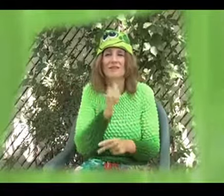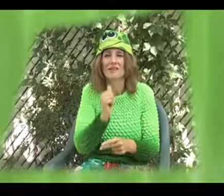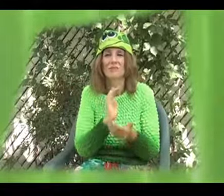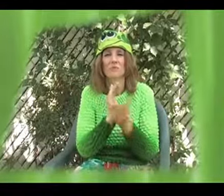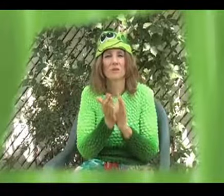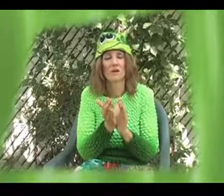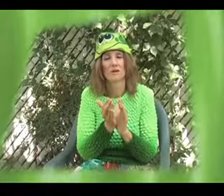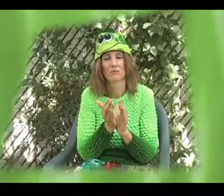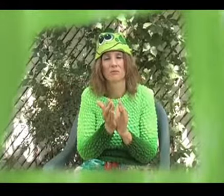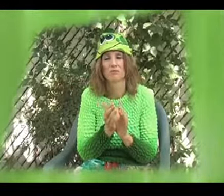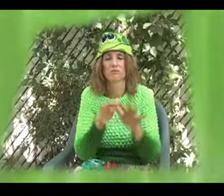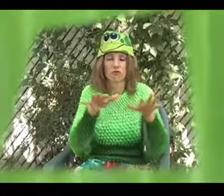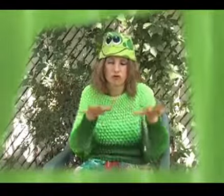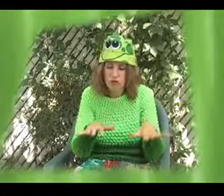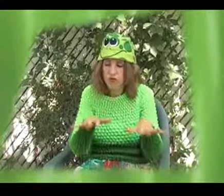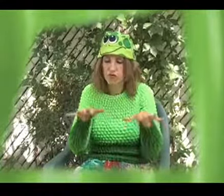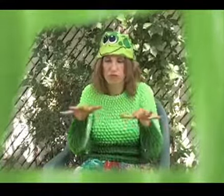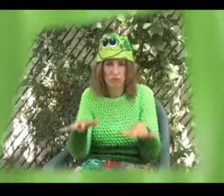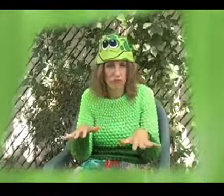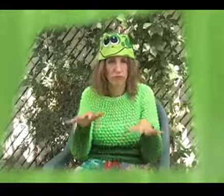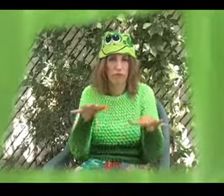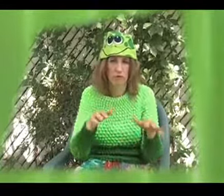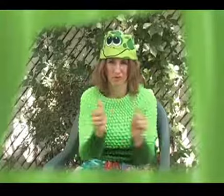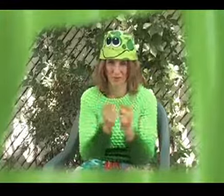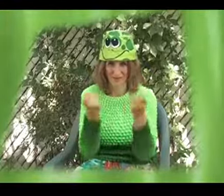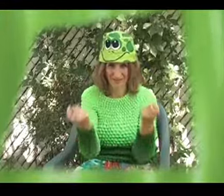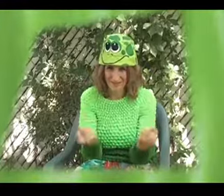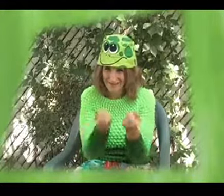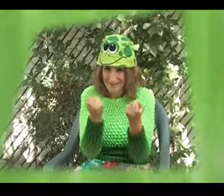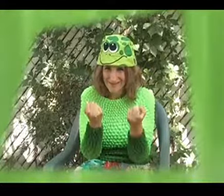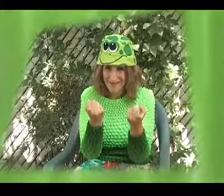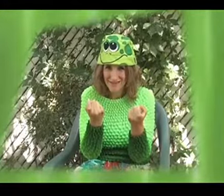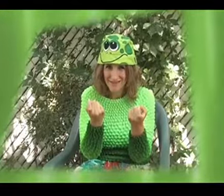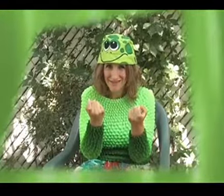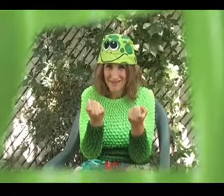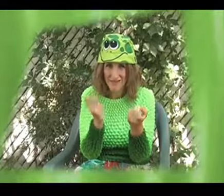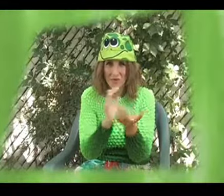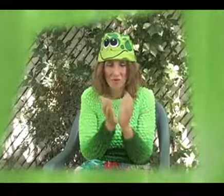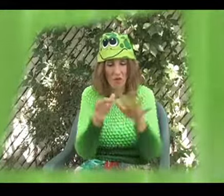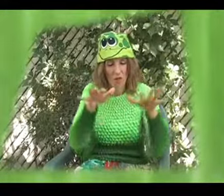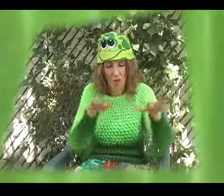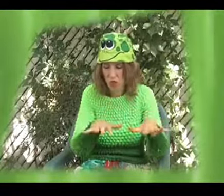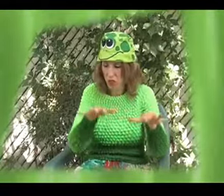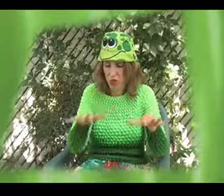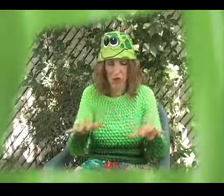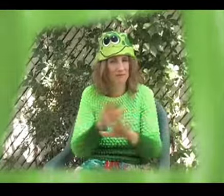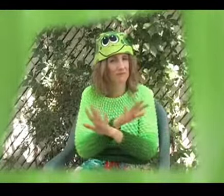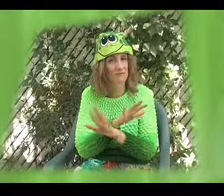We need to be careful to not become comfortable with sin. We don't want to become comfortable with it.